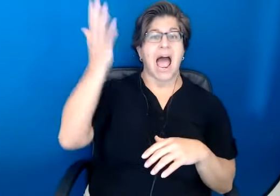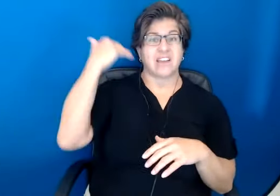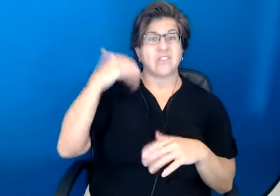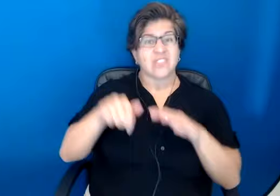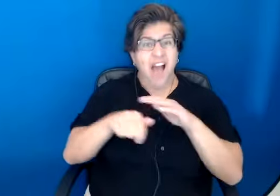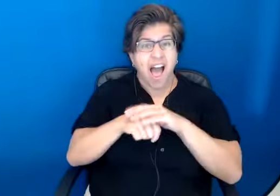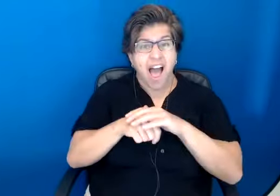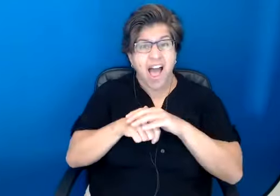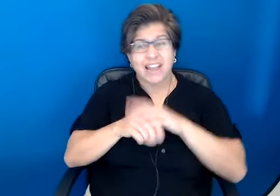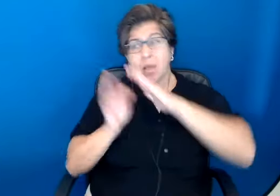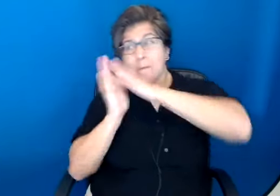second husband,